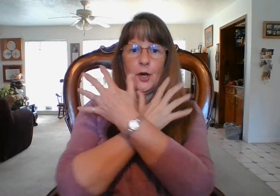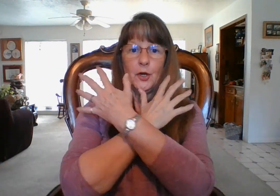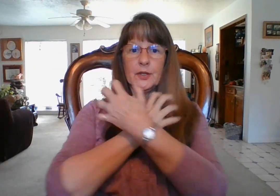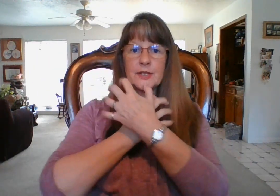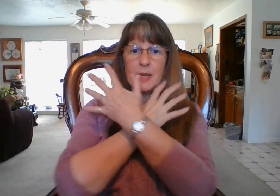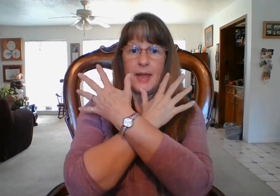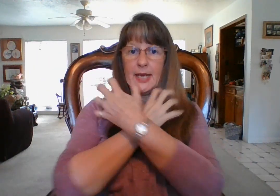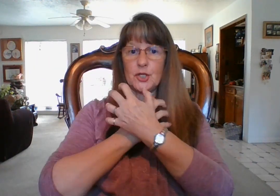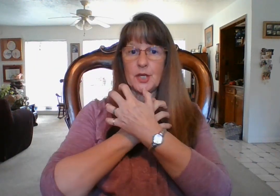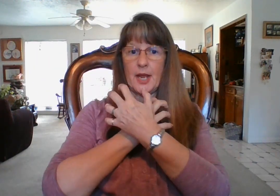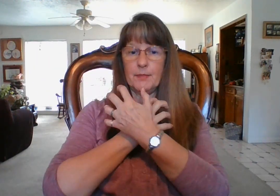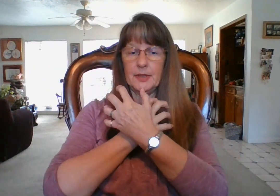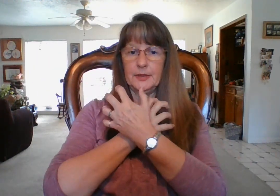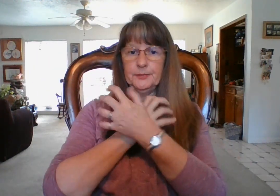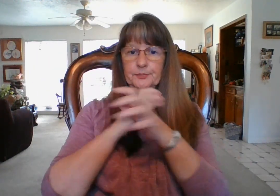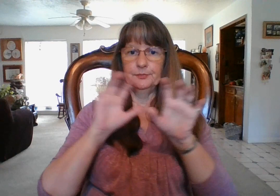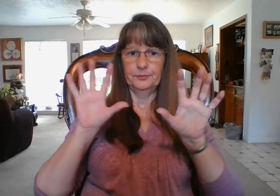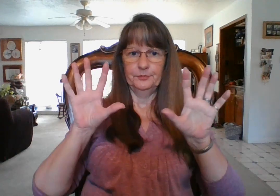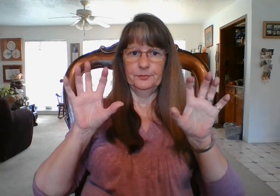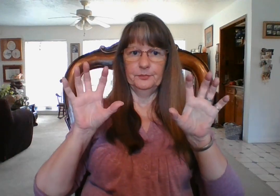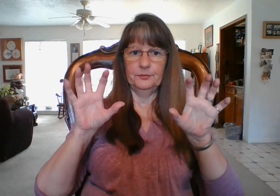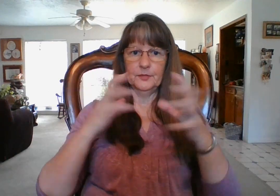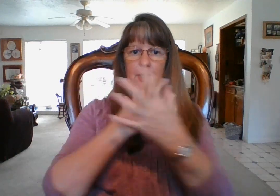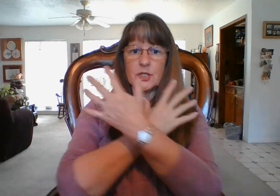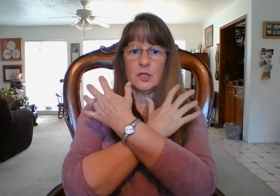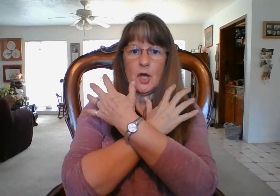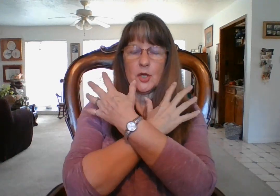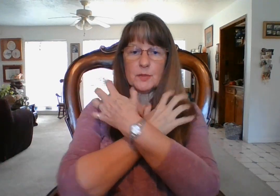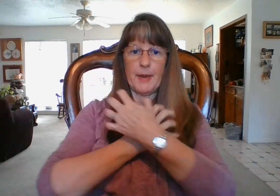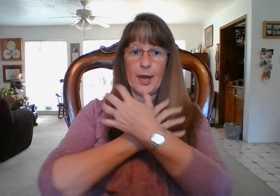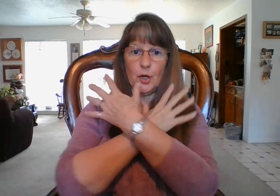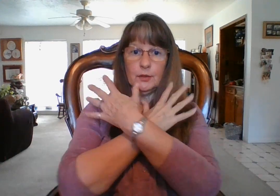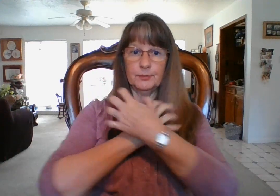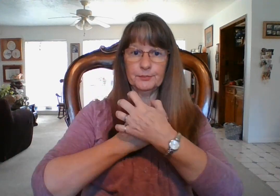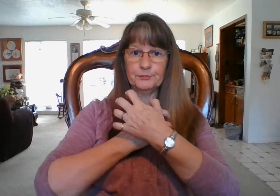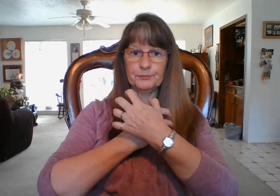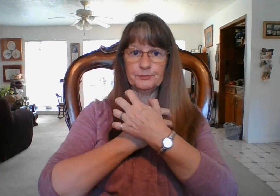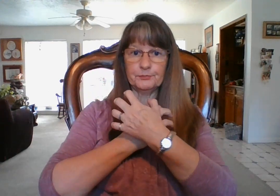Bear, same hand shape. It's the claws, bear.